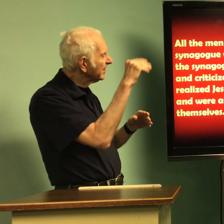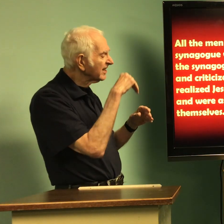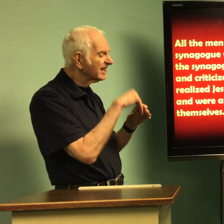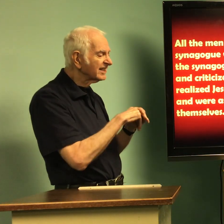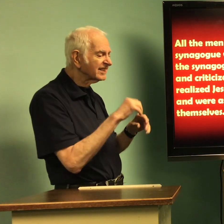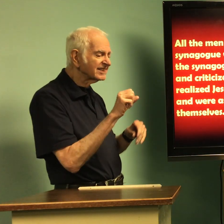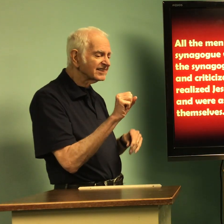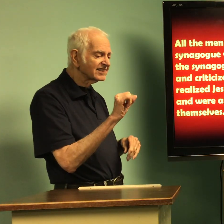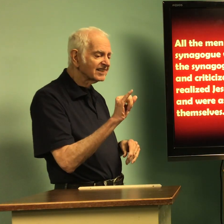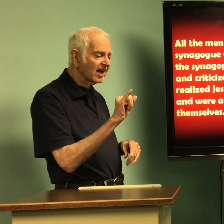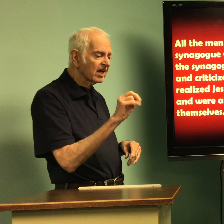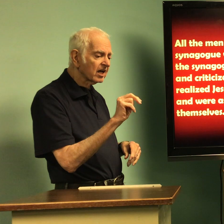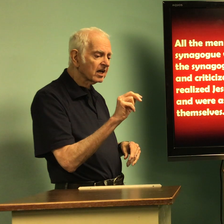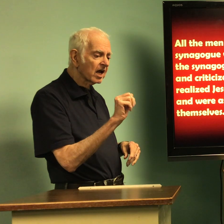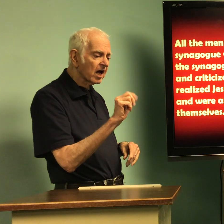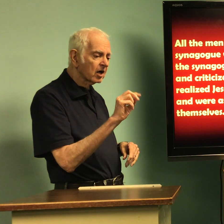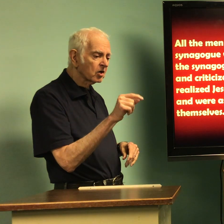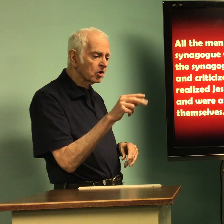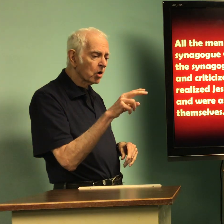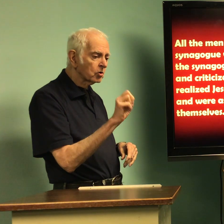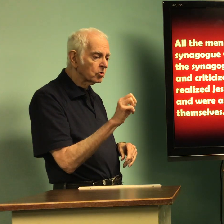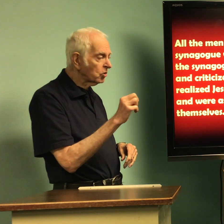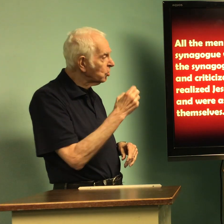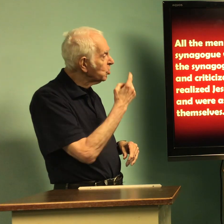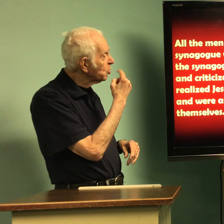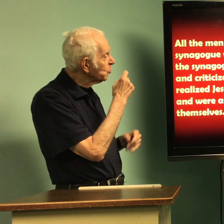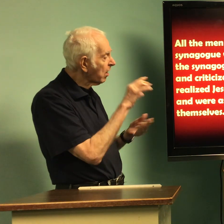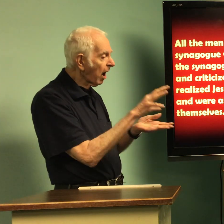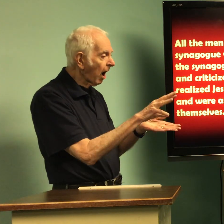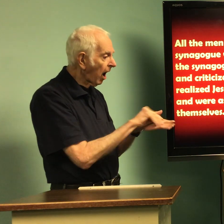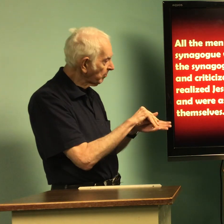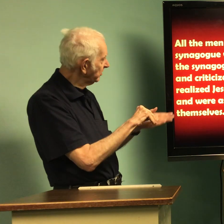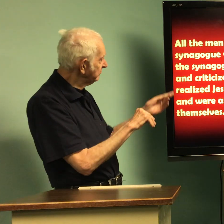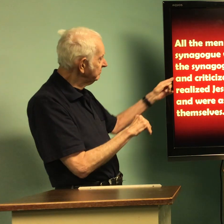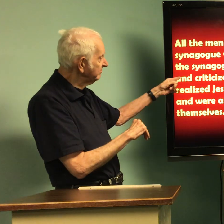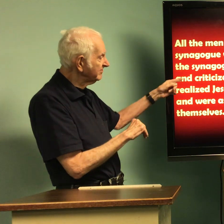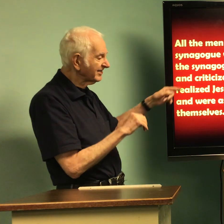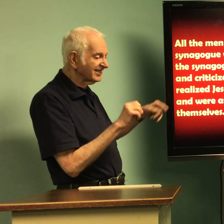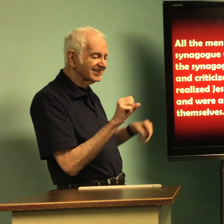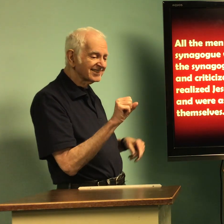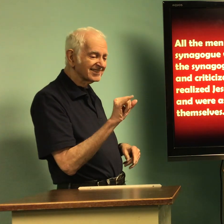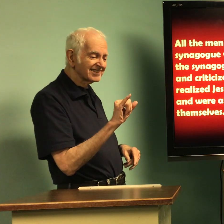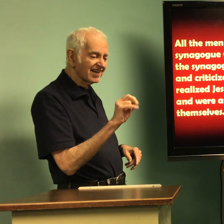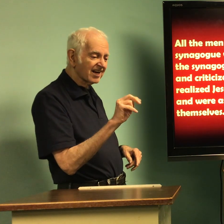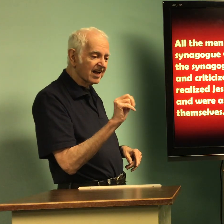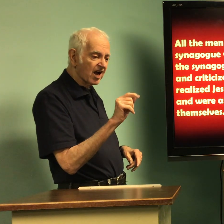All the men who, in the synagogue, who copied the synagogue leader